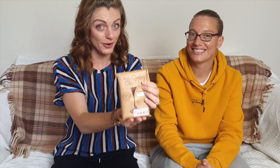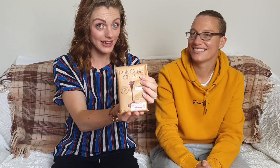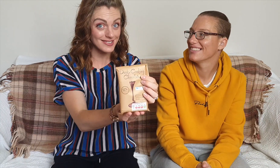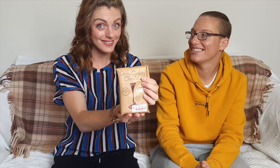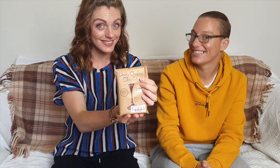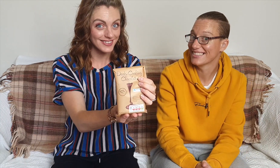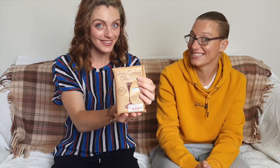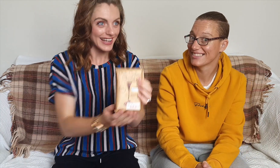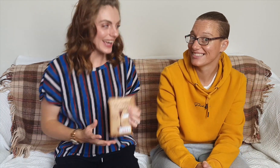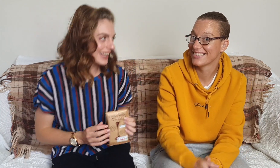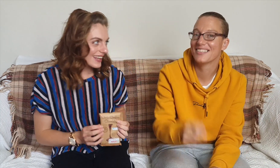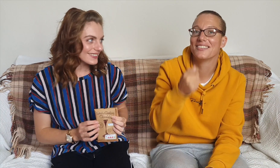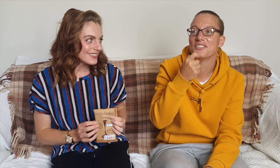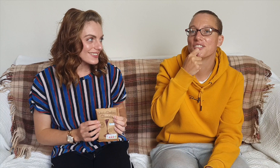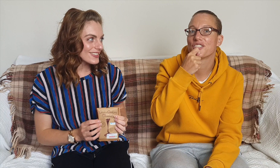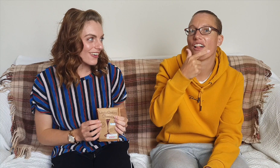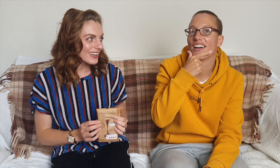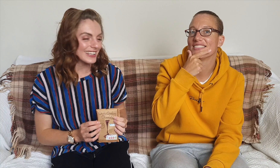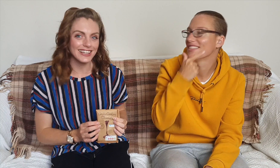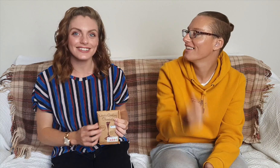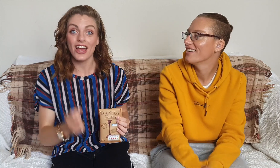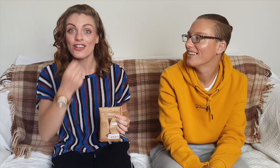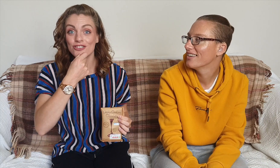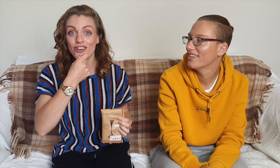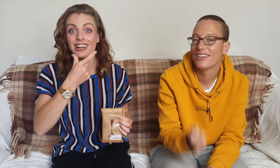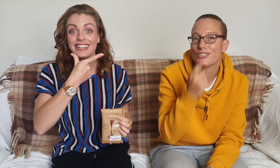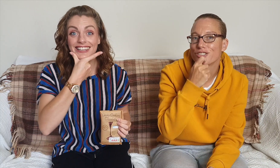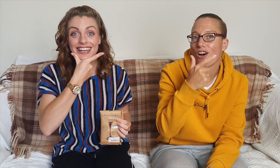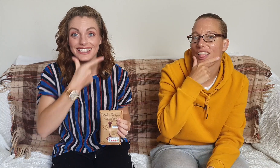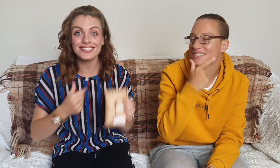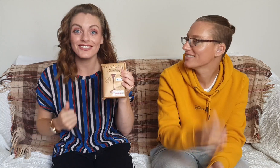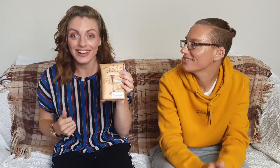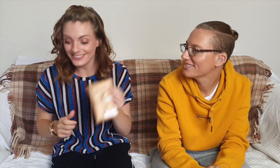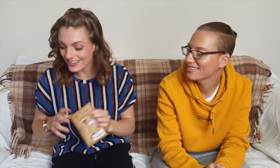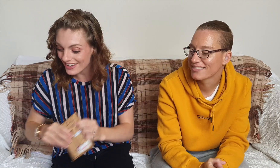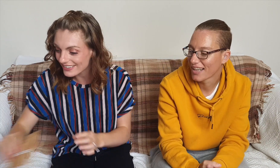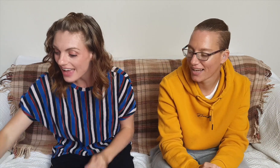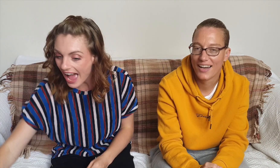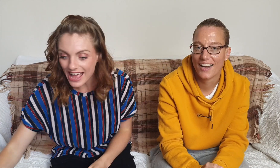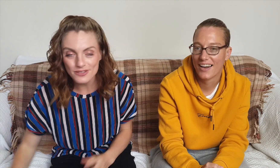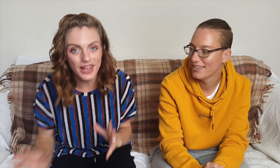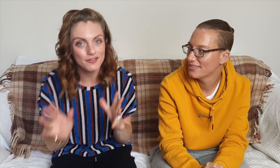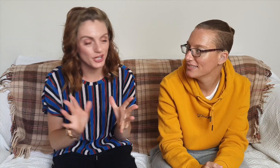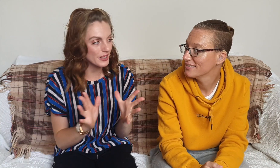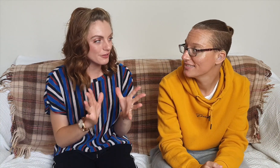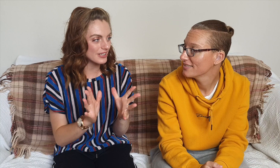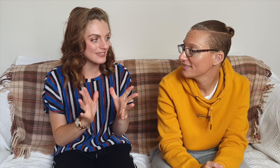it? Kellyanne? Chocolate. Chocolate. Well done. And we have 2 ingredients